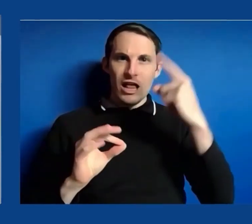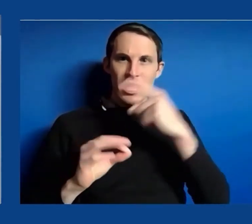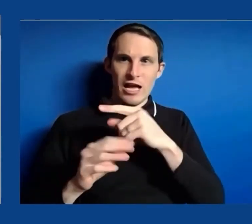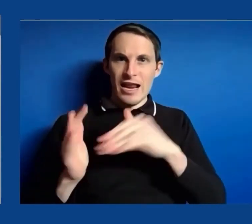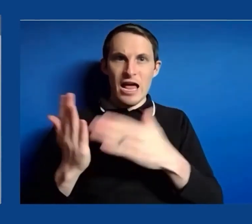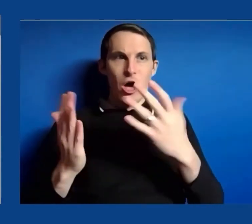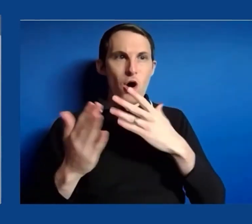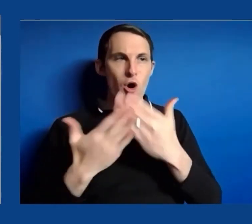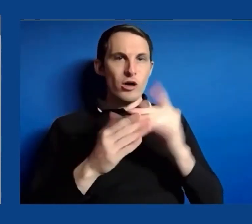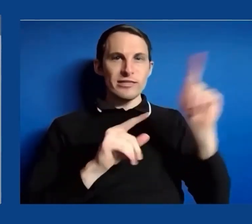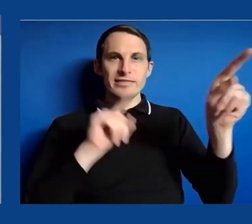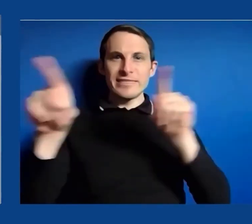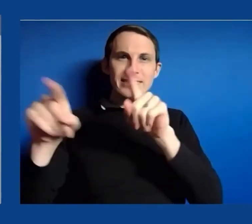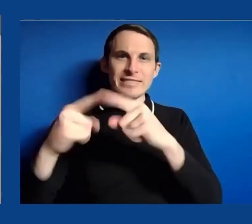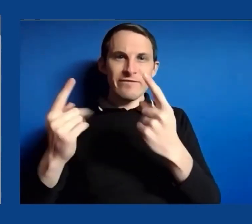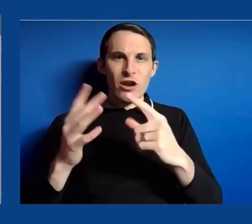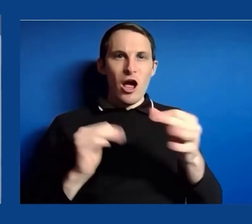islands.